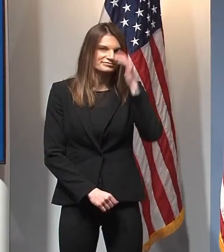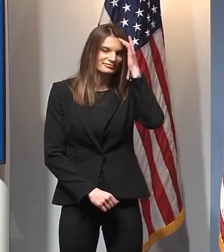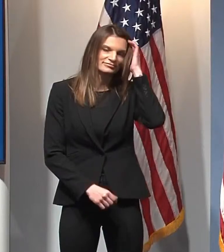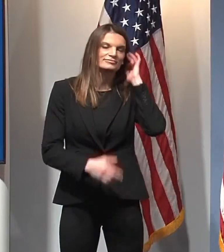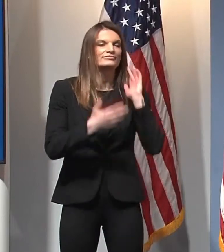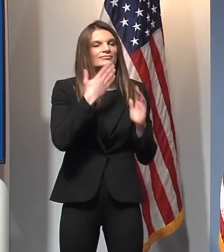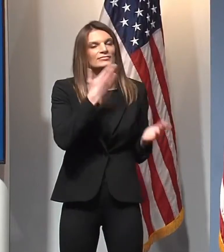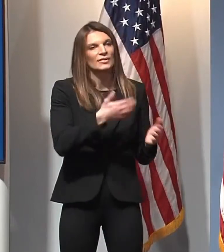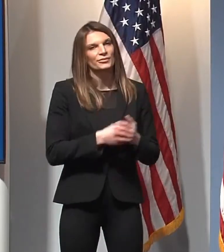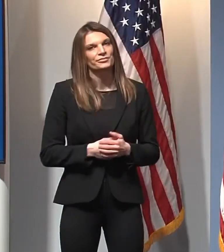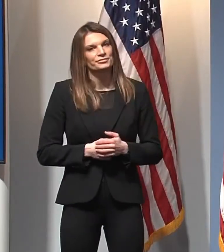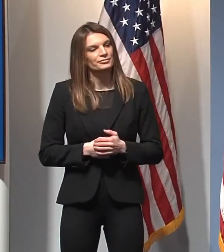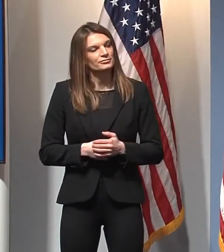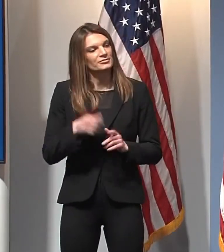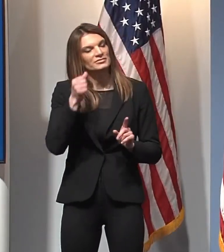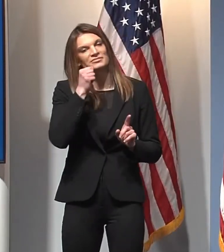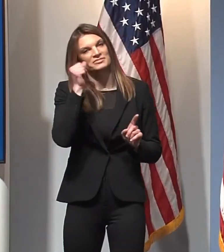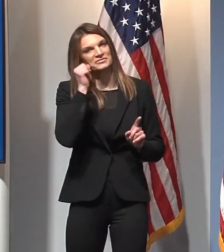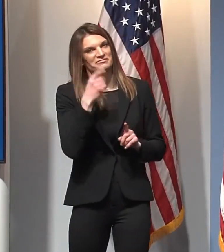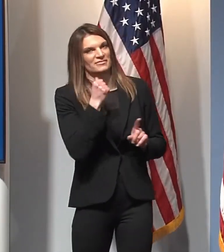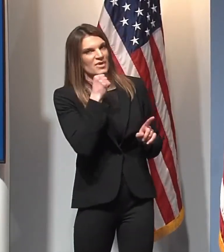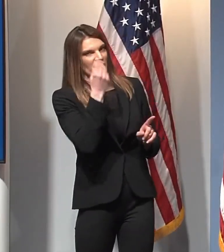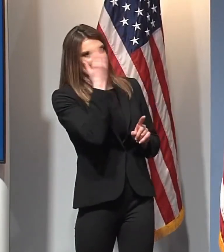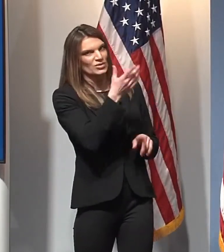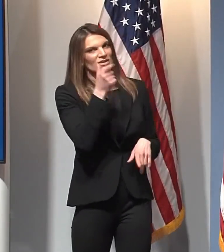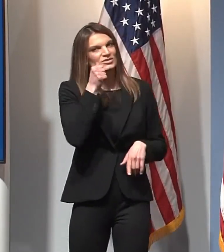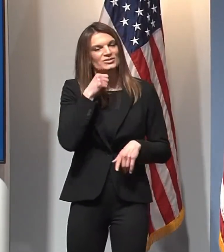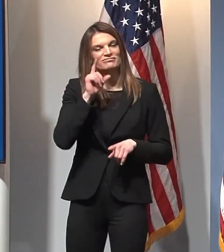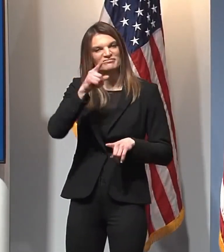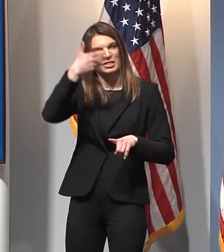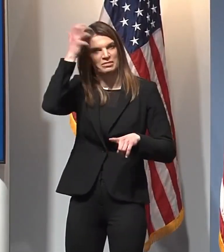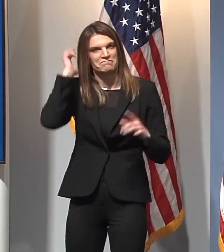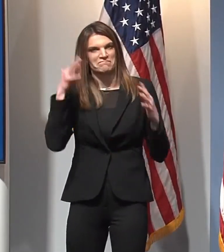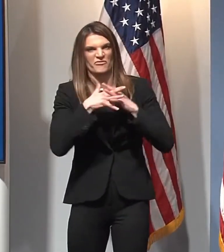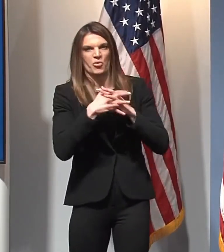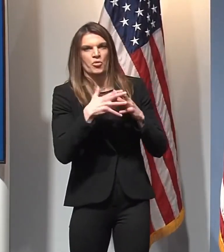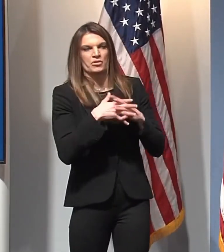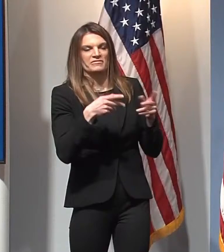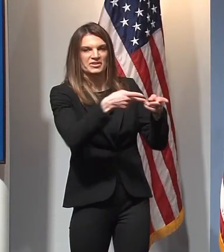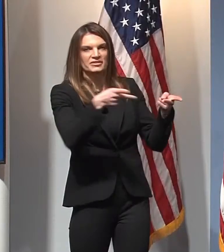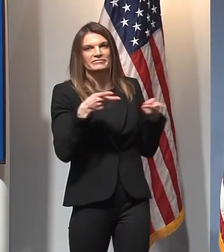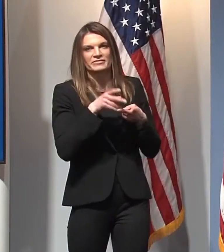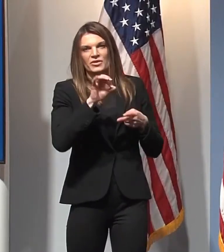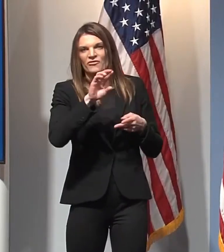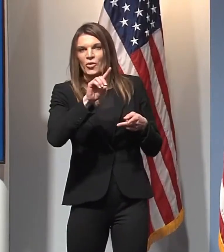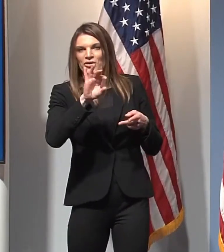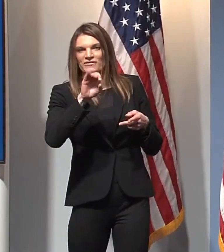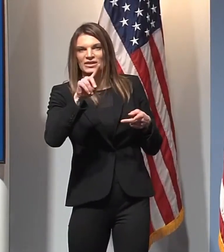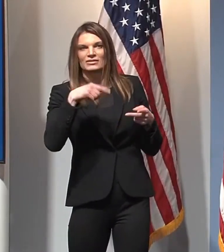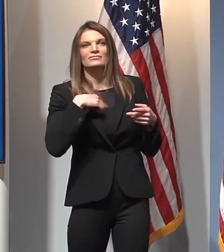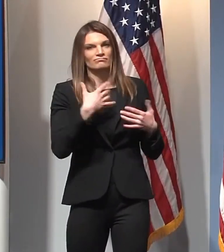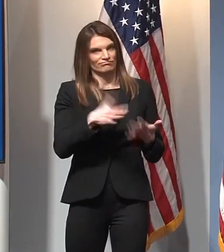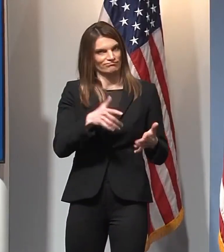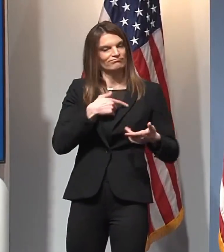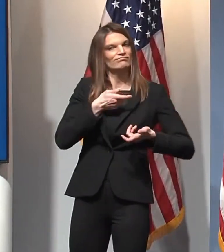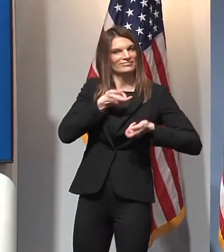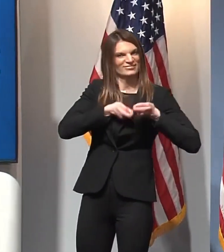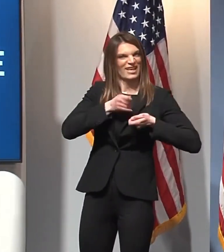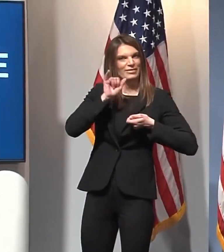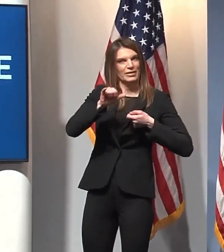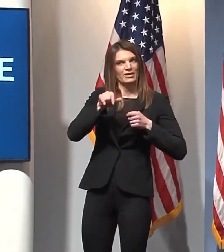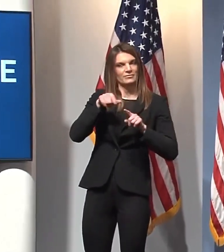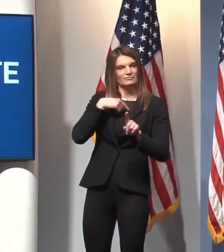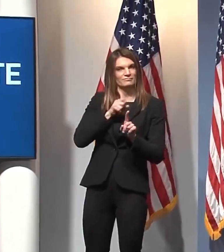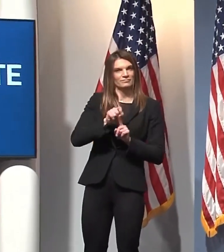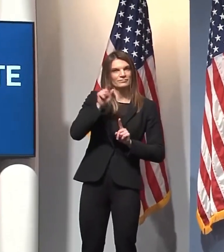Thank you, Dr. J. I shared yesterday when I was at Ford Field that I had gone on to the Meyer text system and